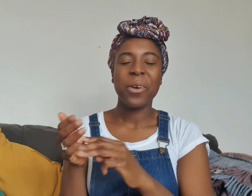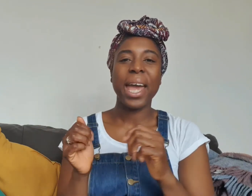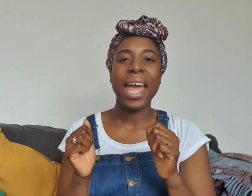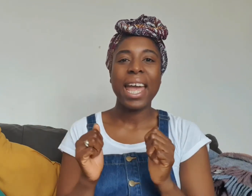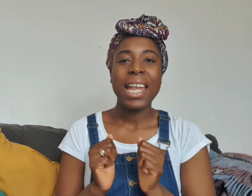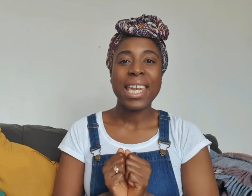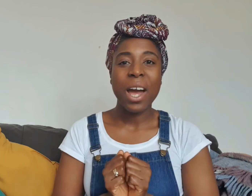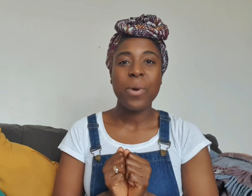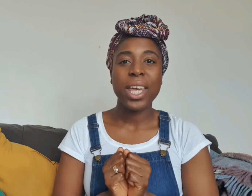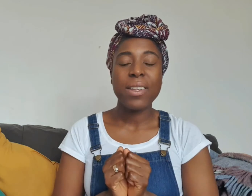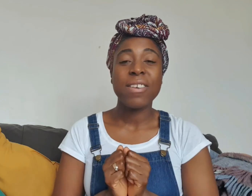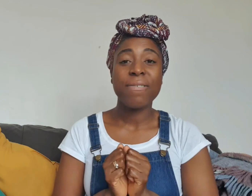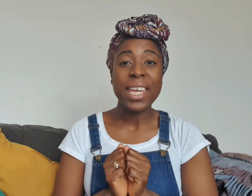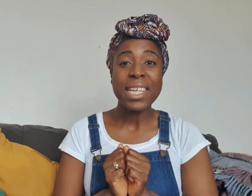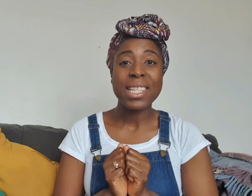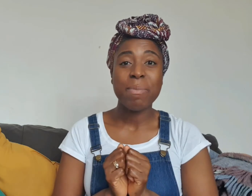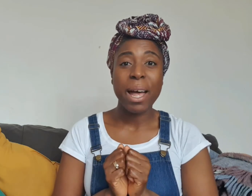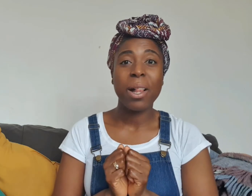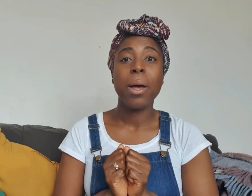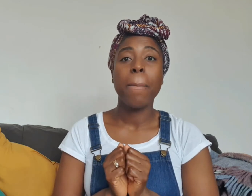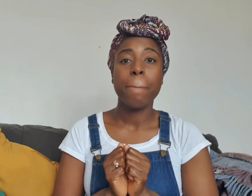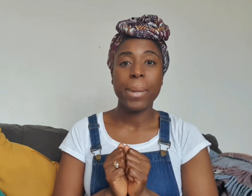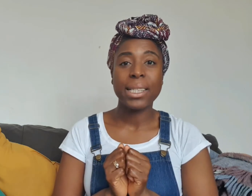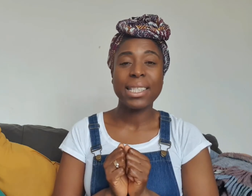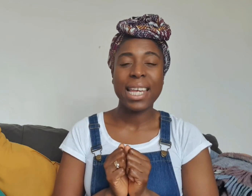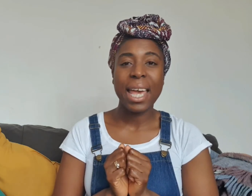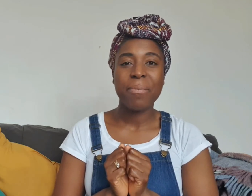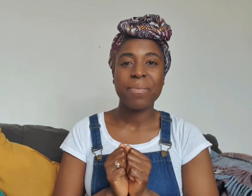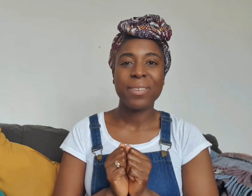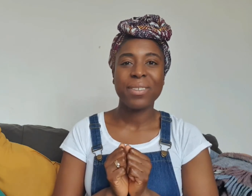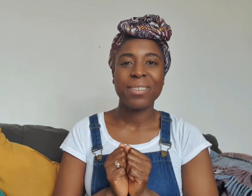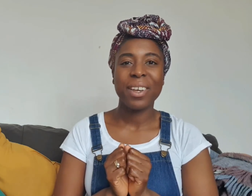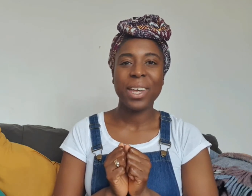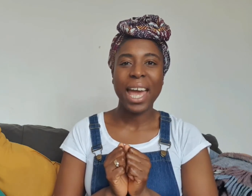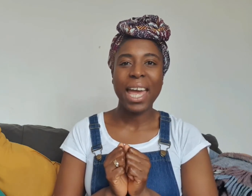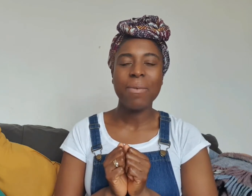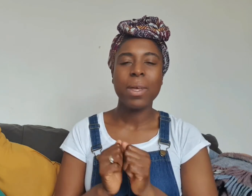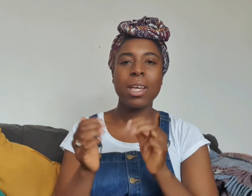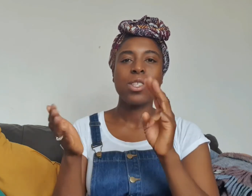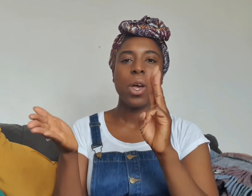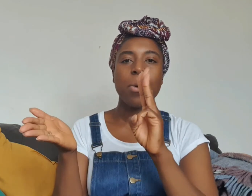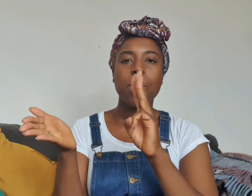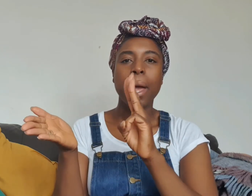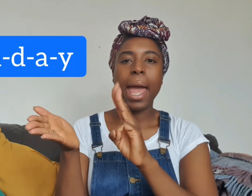Okay, now we're going to fingerspell Monday. Okay, so